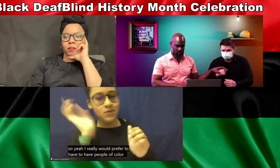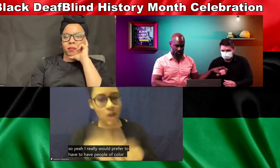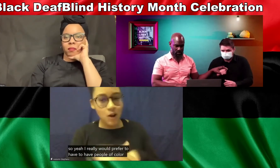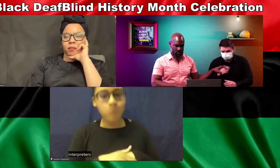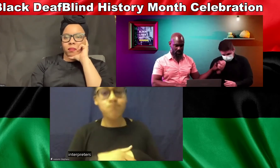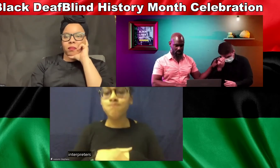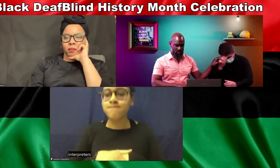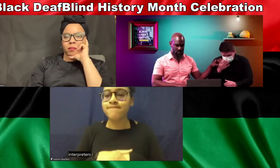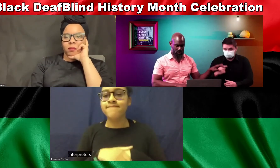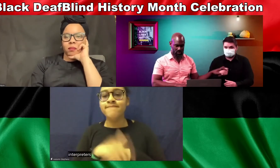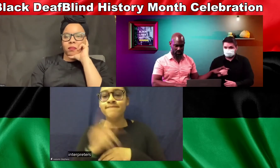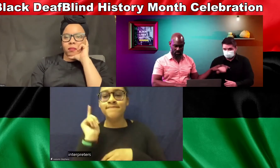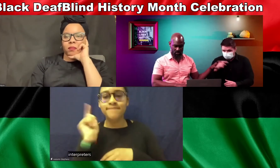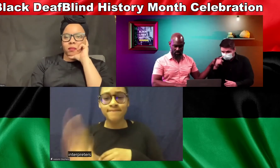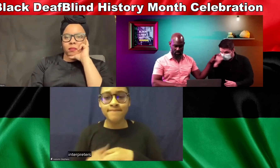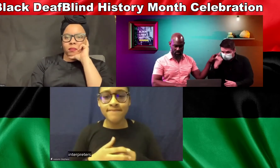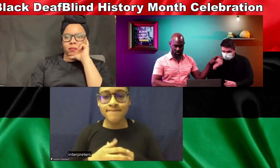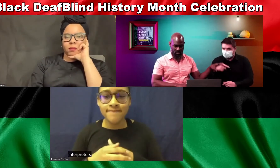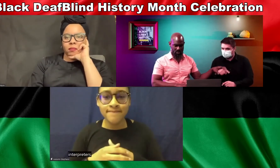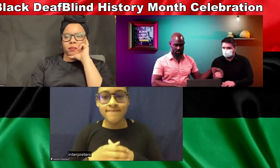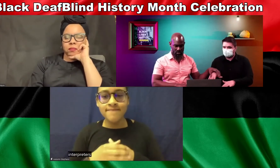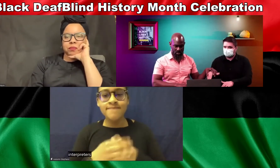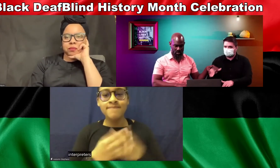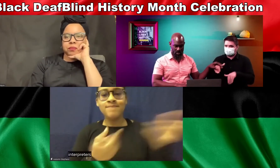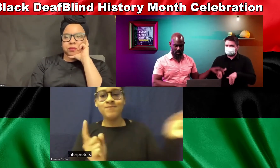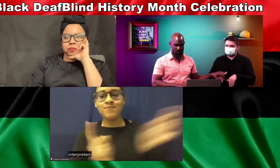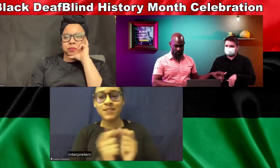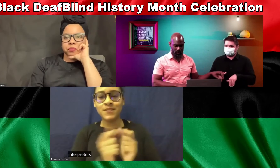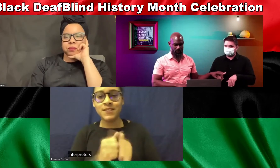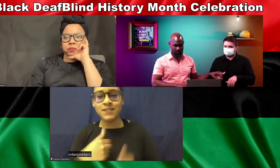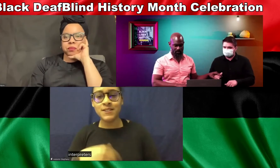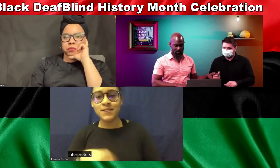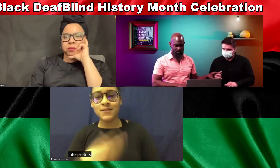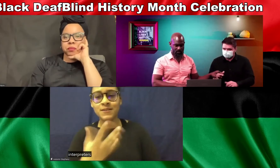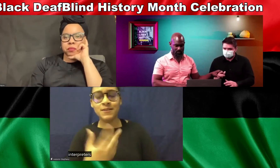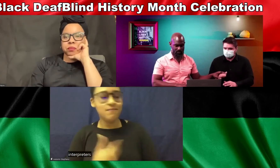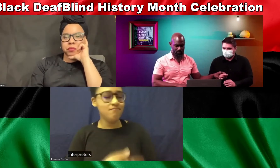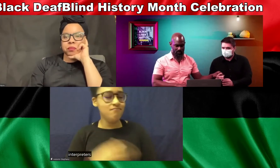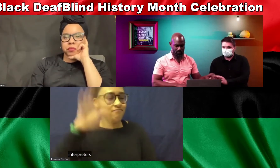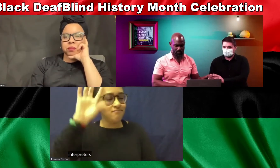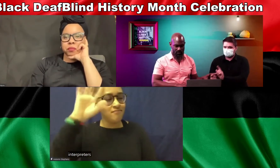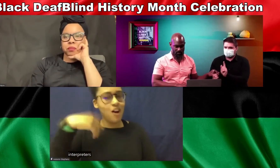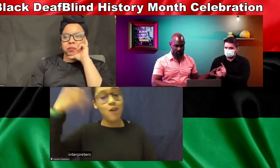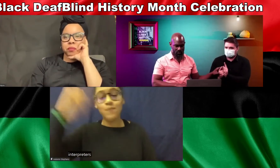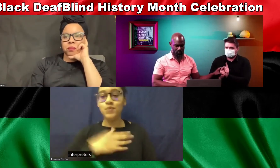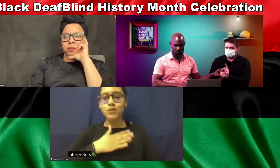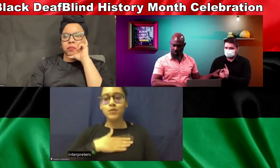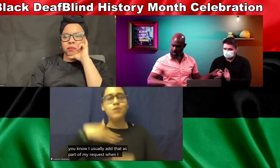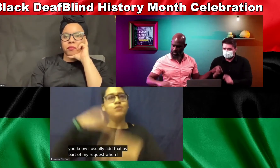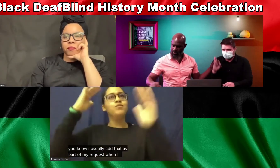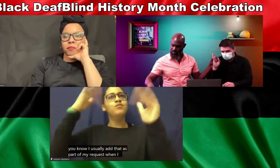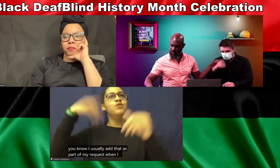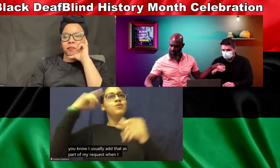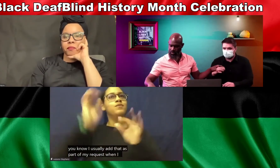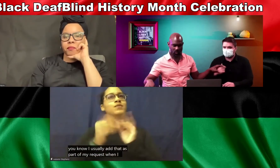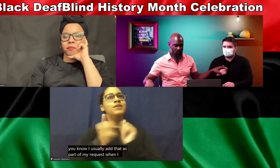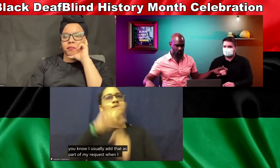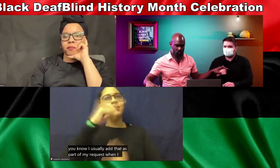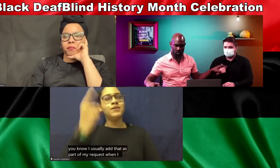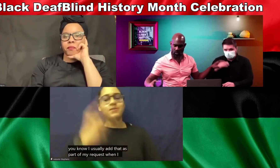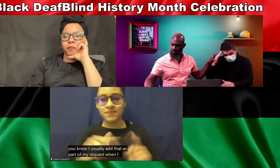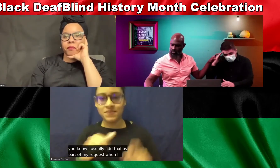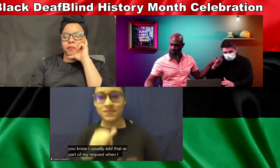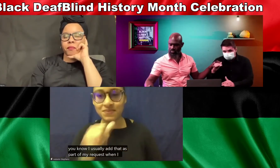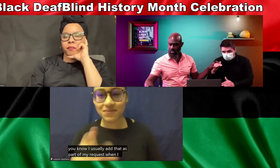Um, I'll usually add that as part of my request when I request an interpreter, and then when they come to meet me, they're